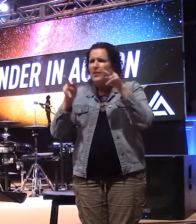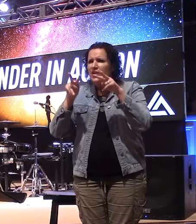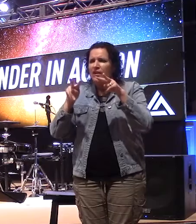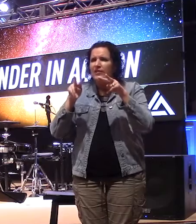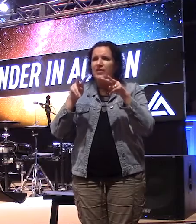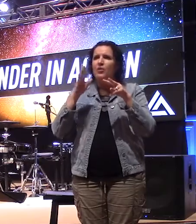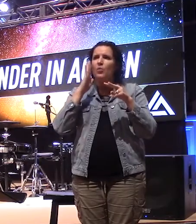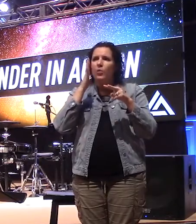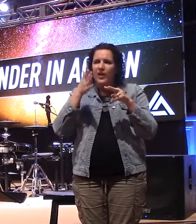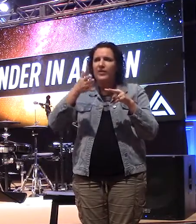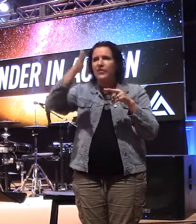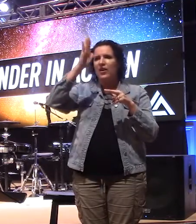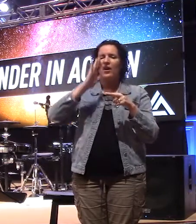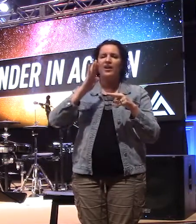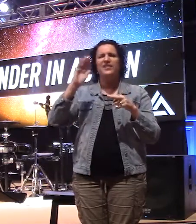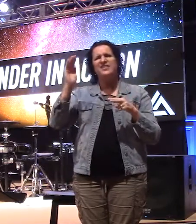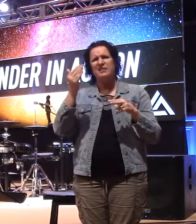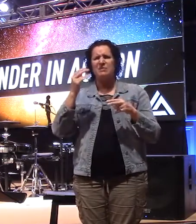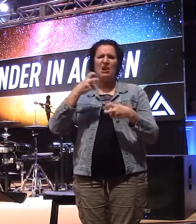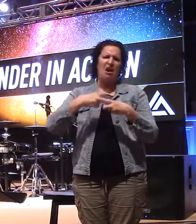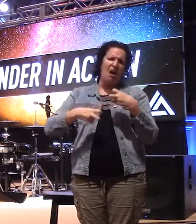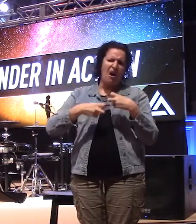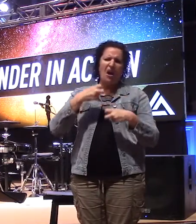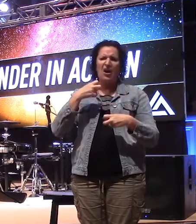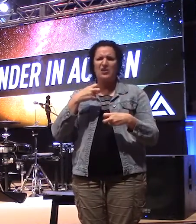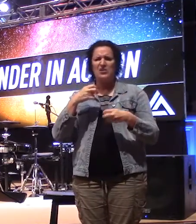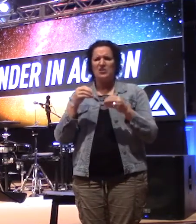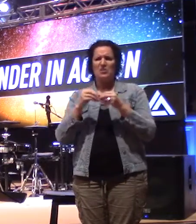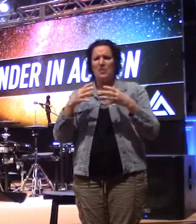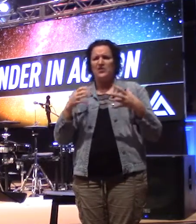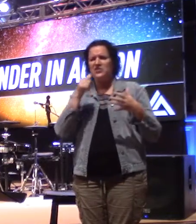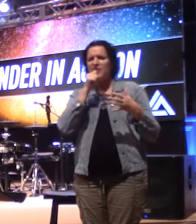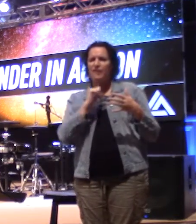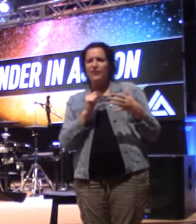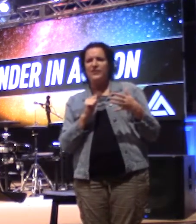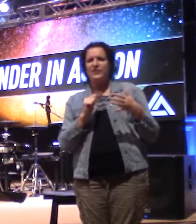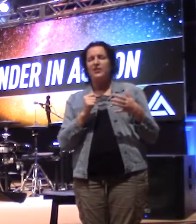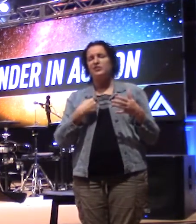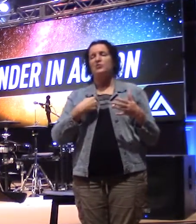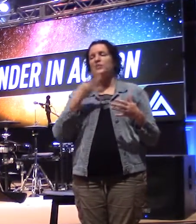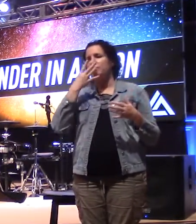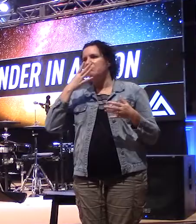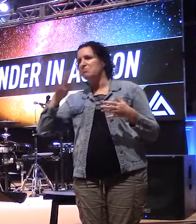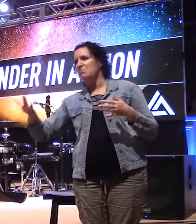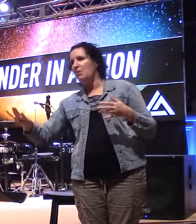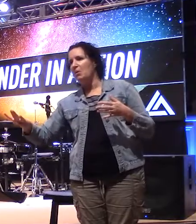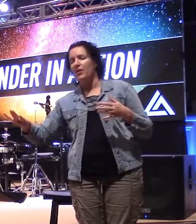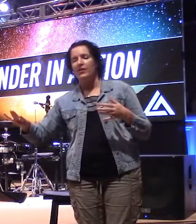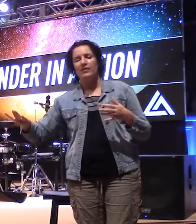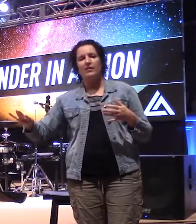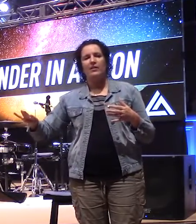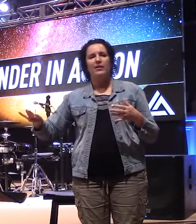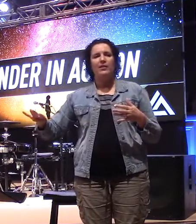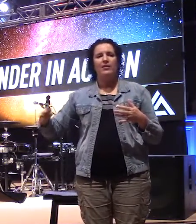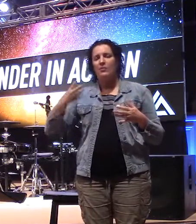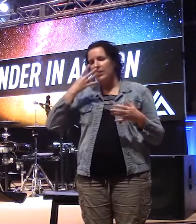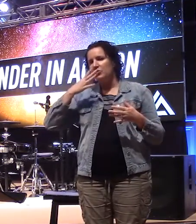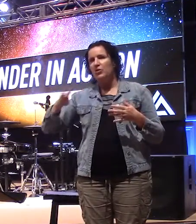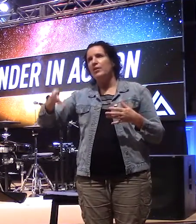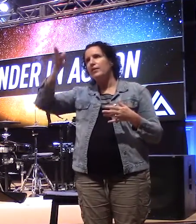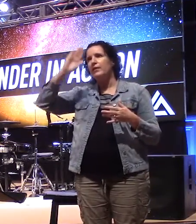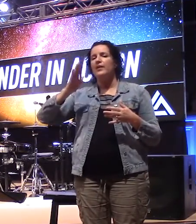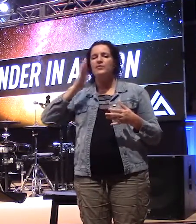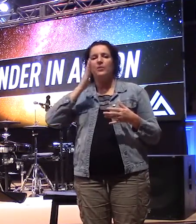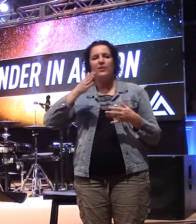God, and it seems too hard, or no fun, or too much suffering, so we ignore God's will. And my contention is we ignore God's